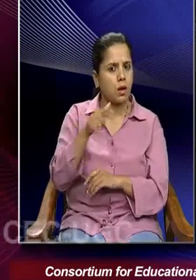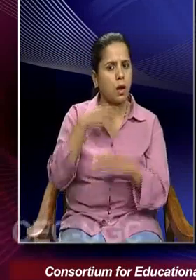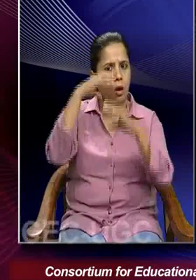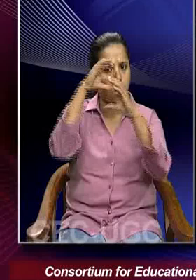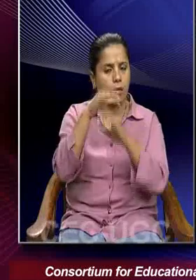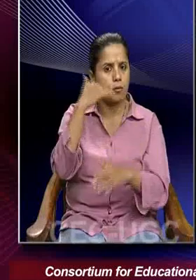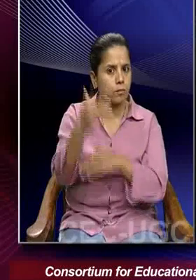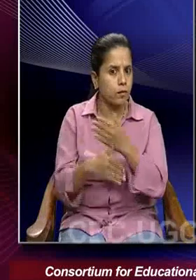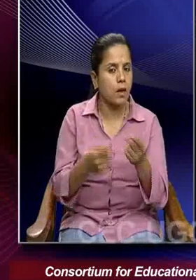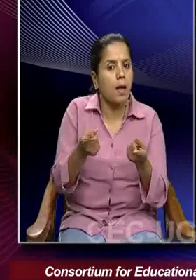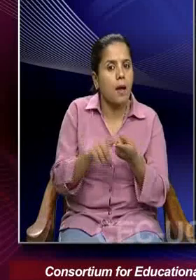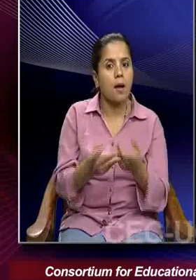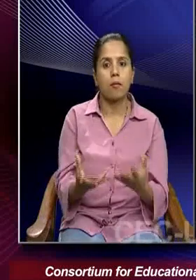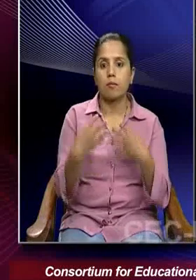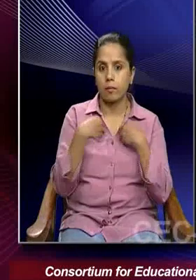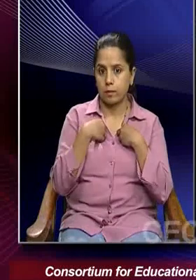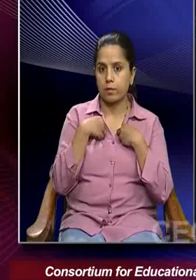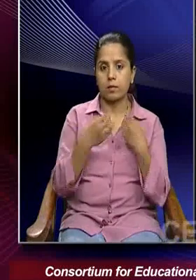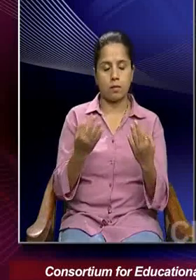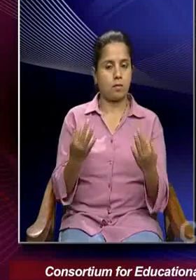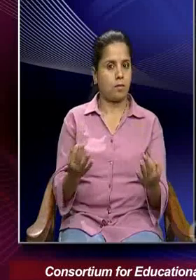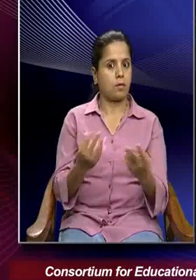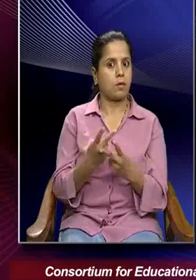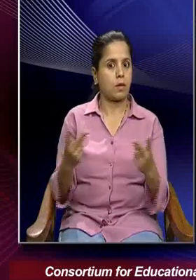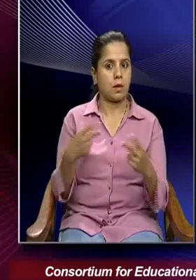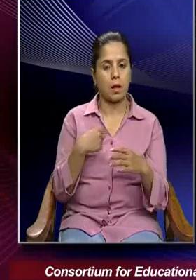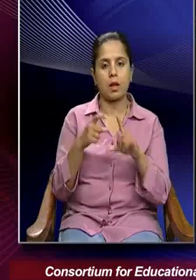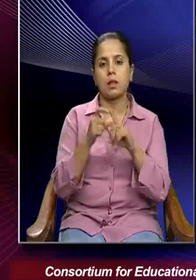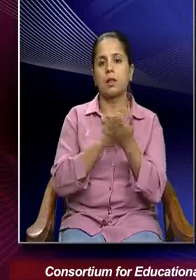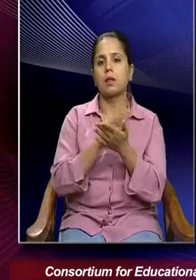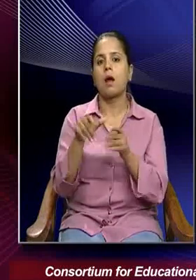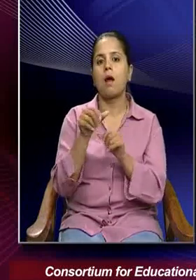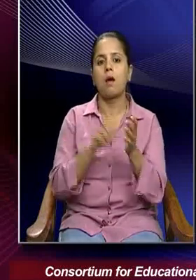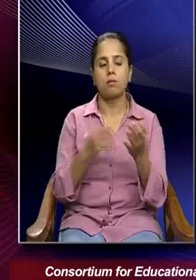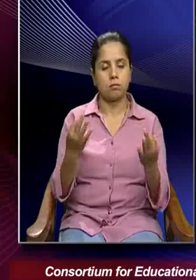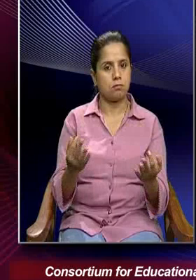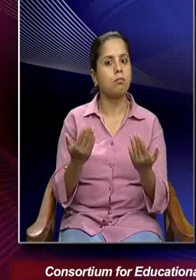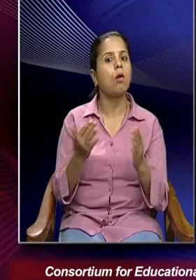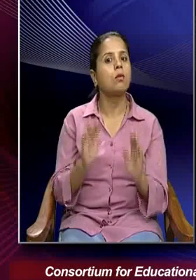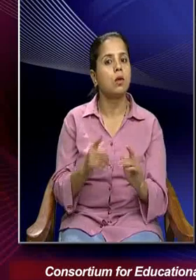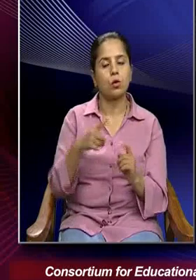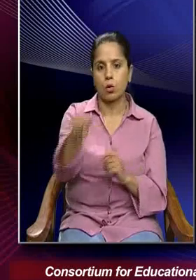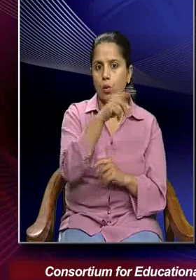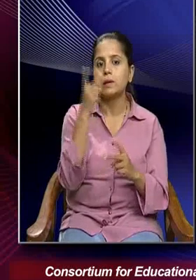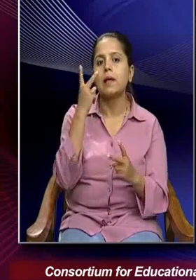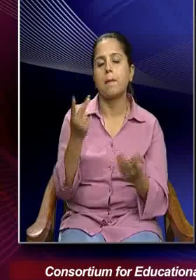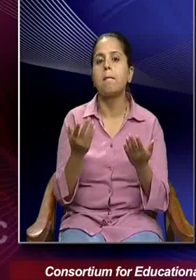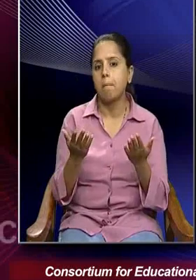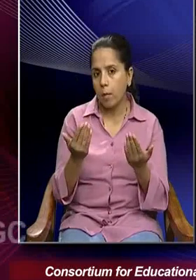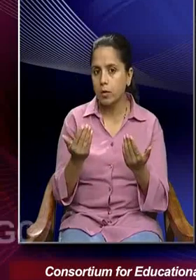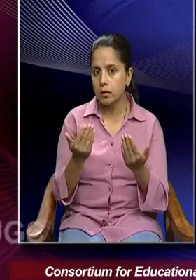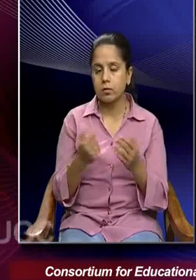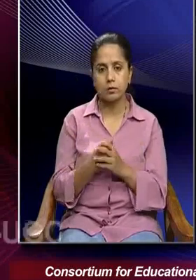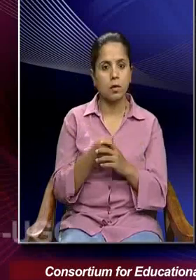concentration, dharana and meditation, which is dhyan. And therefore you can see it as